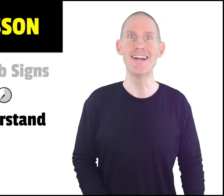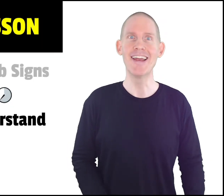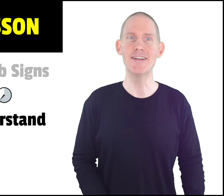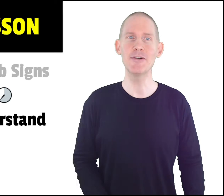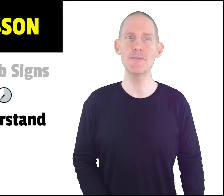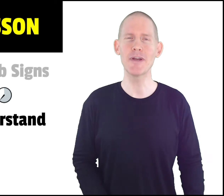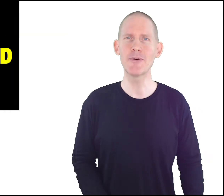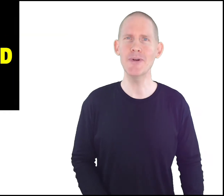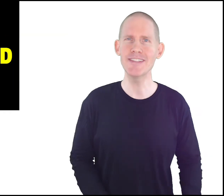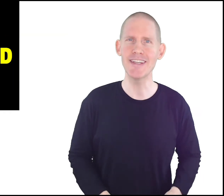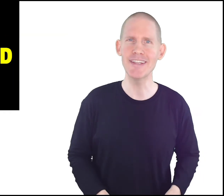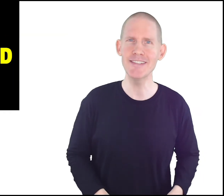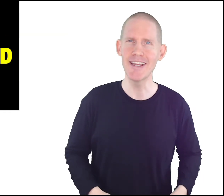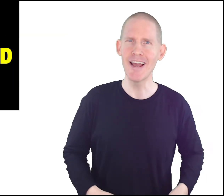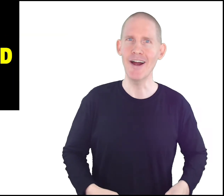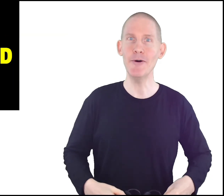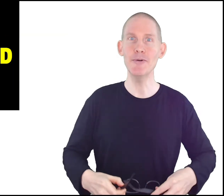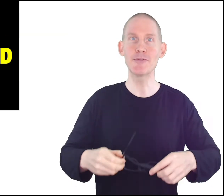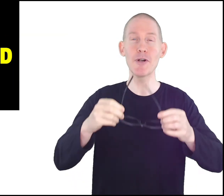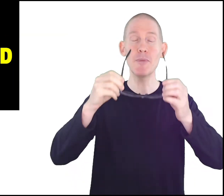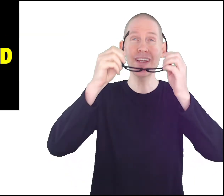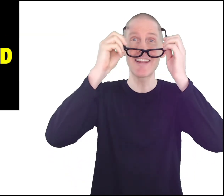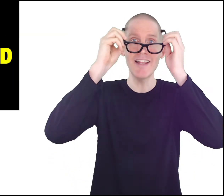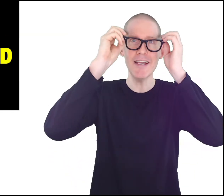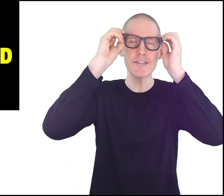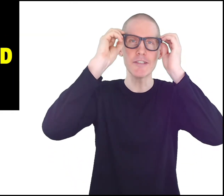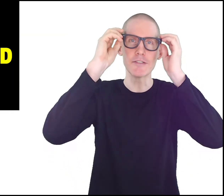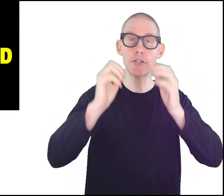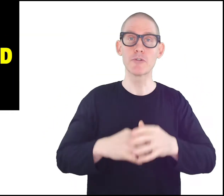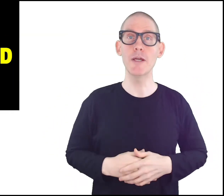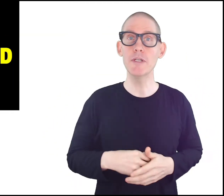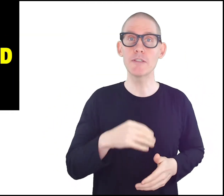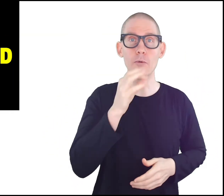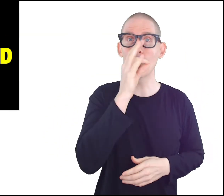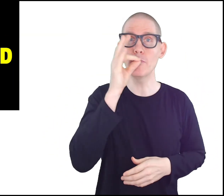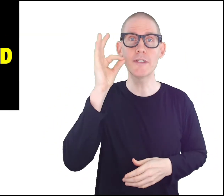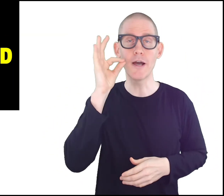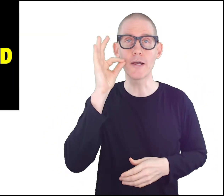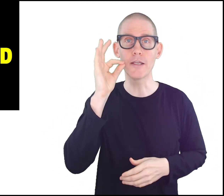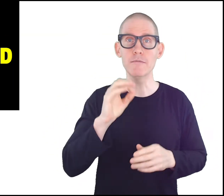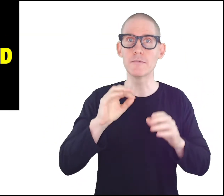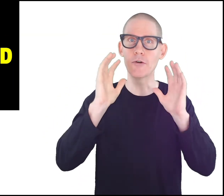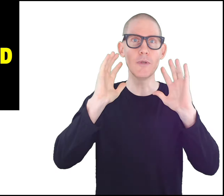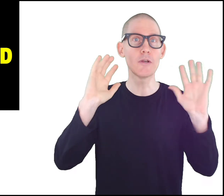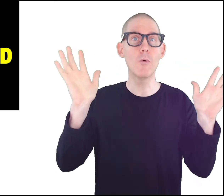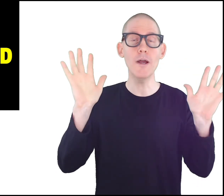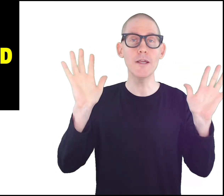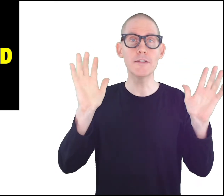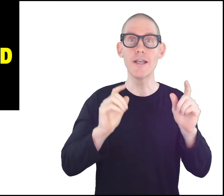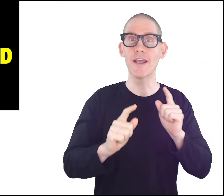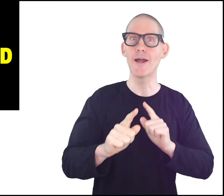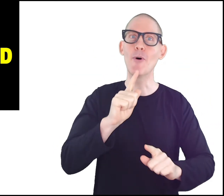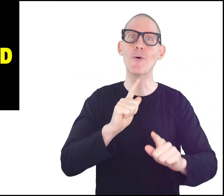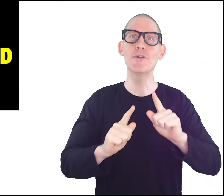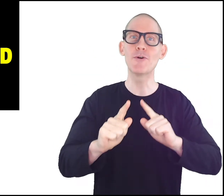And during my quizzes, I always wear my glasses. So that means I won't be talking, it will be quiet, and I'm only going